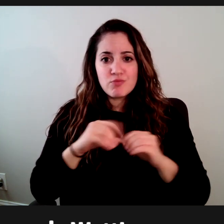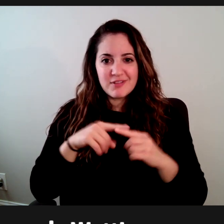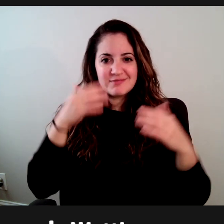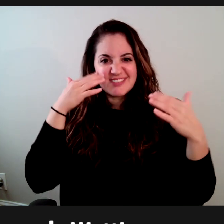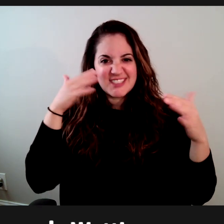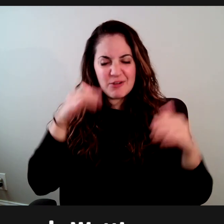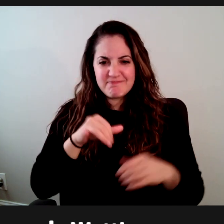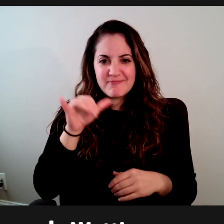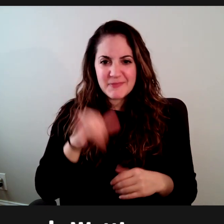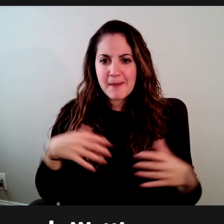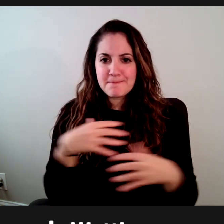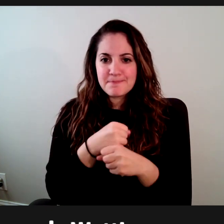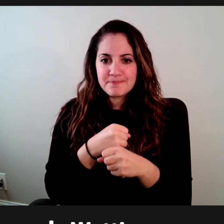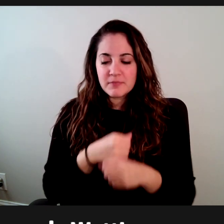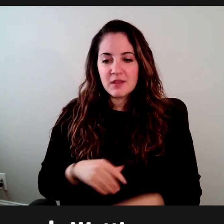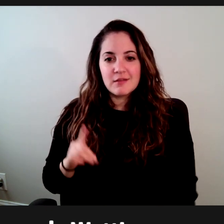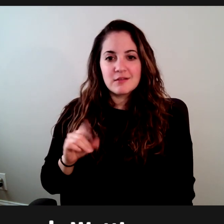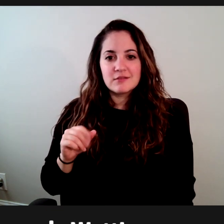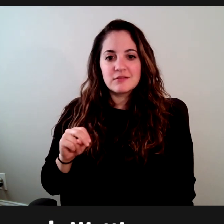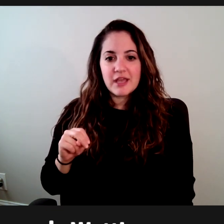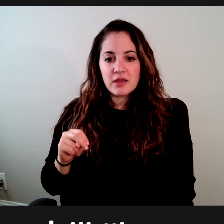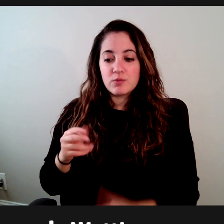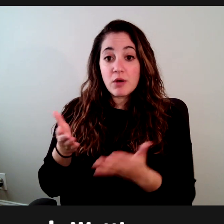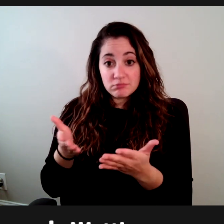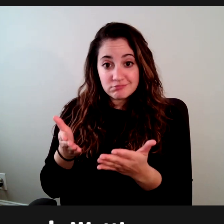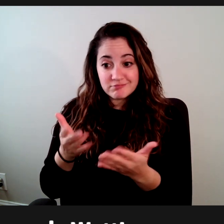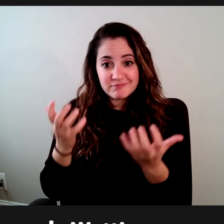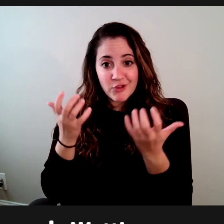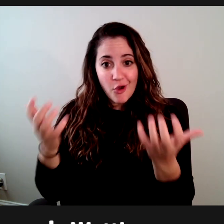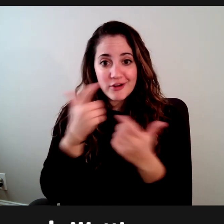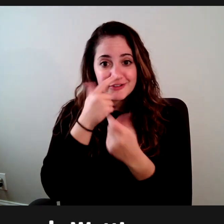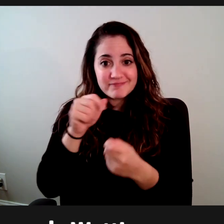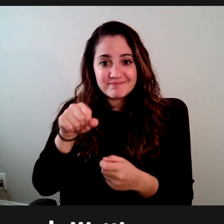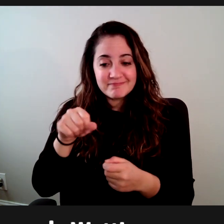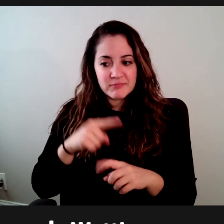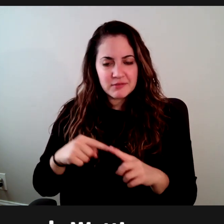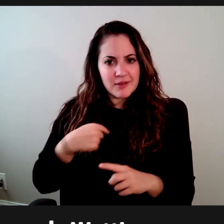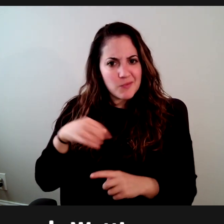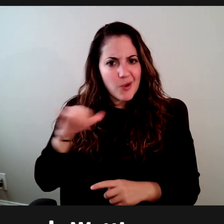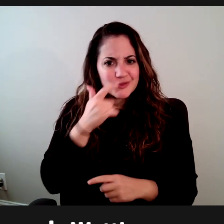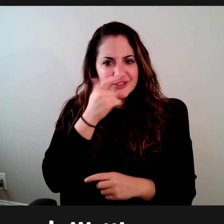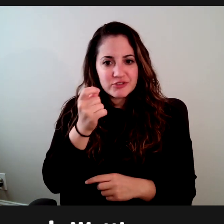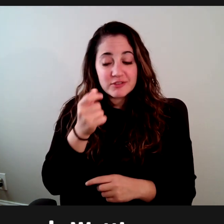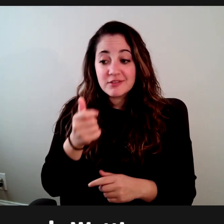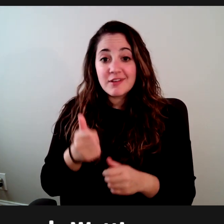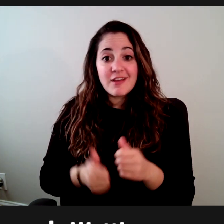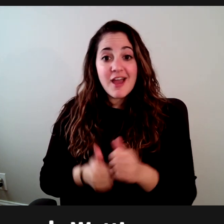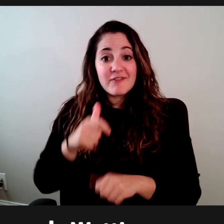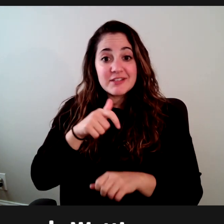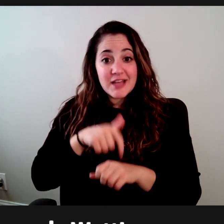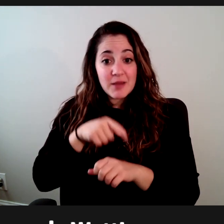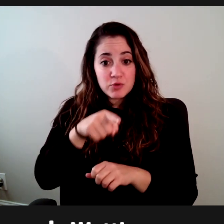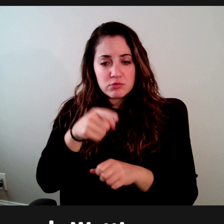sound, all those kinds of things. So, Well, other than the audience being interested in what it is, I'm